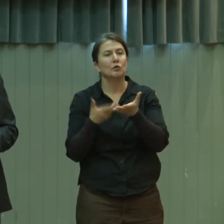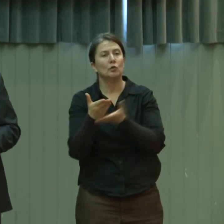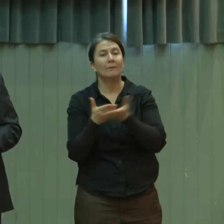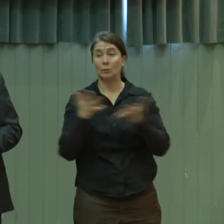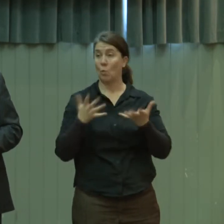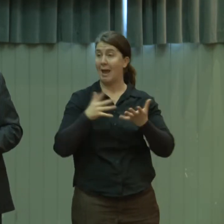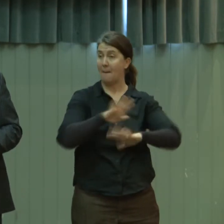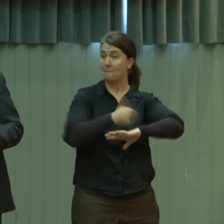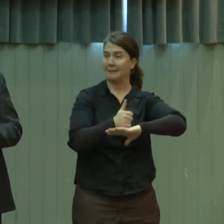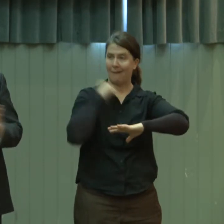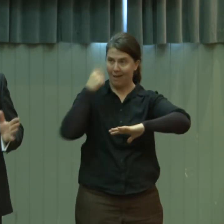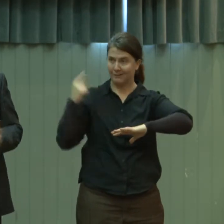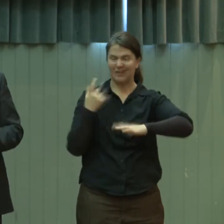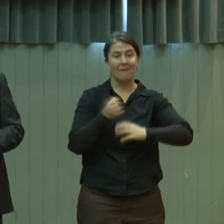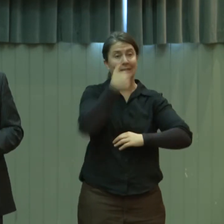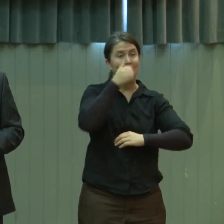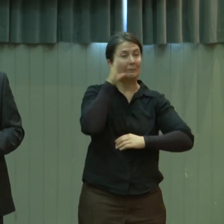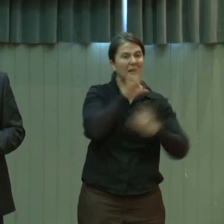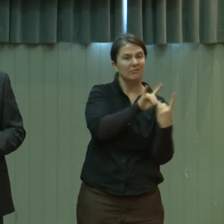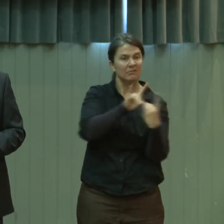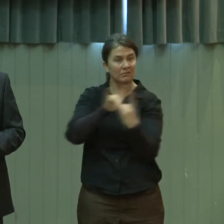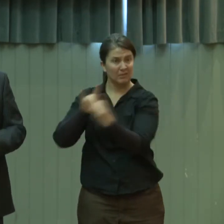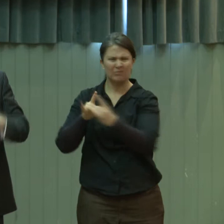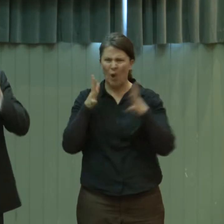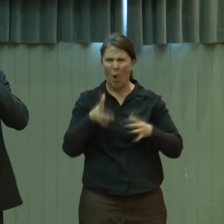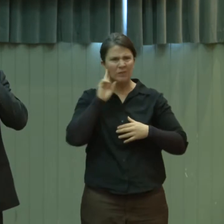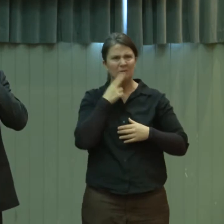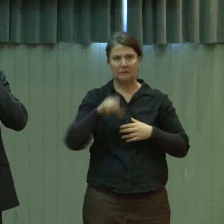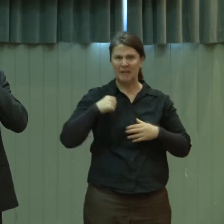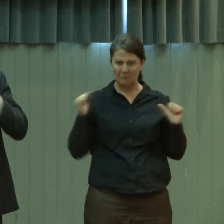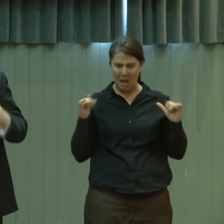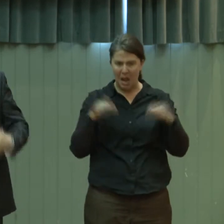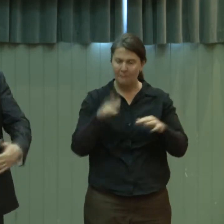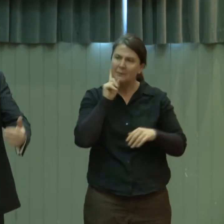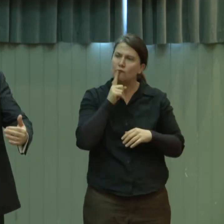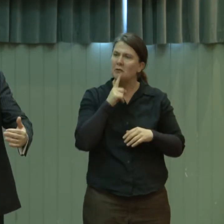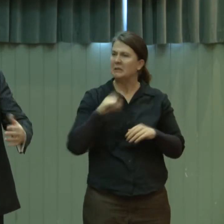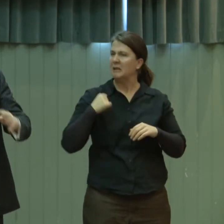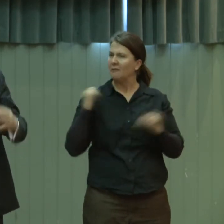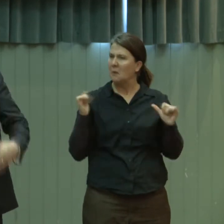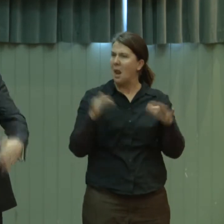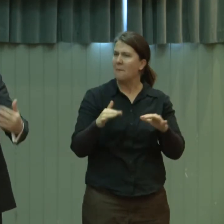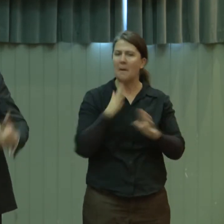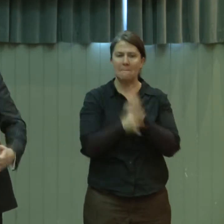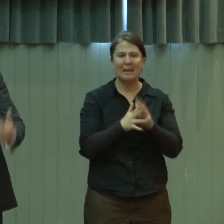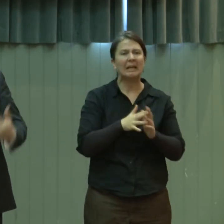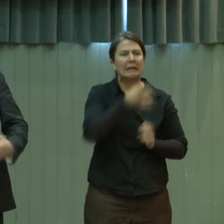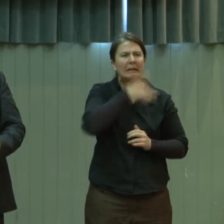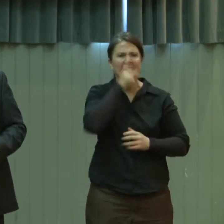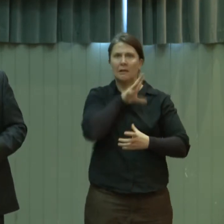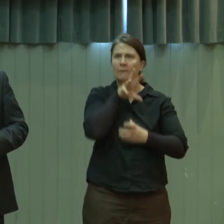beds, and a lot of deaf staff and hearing staff, so kids can go down there and be culturally